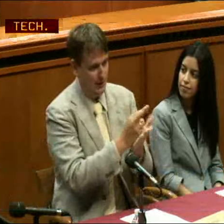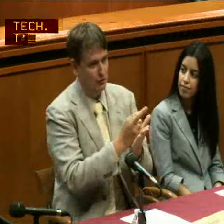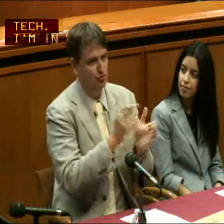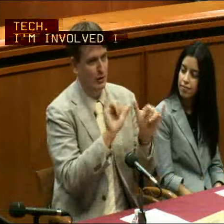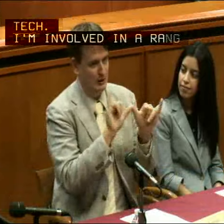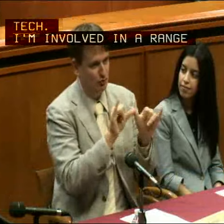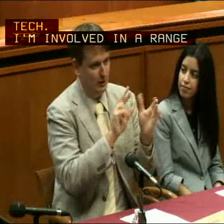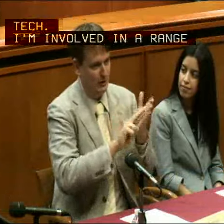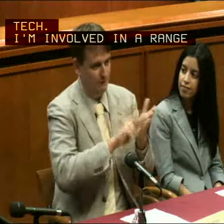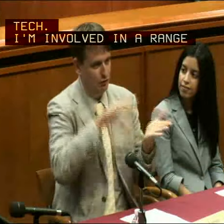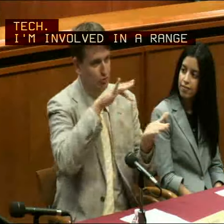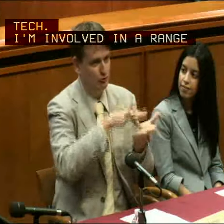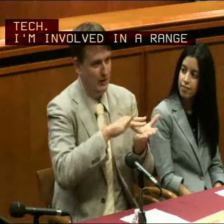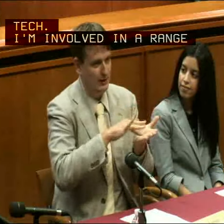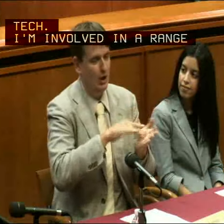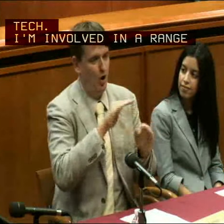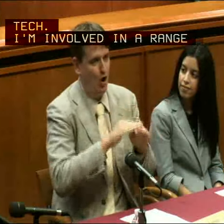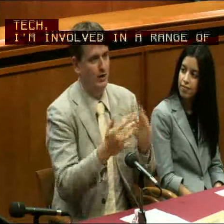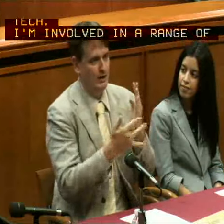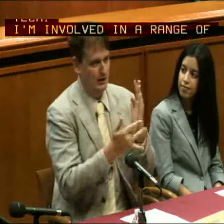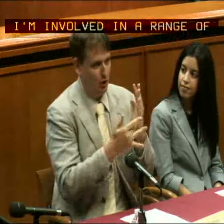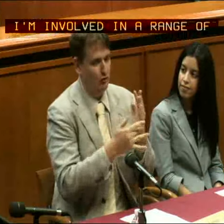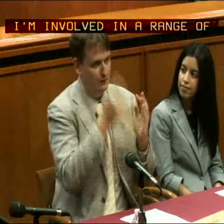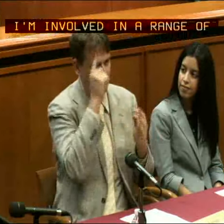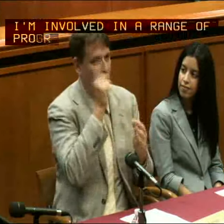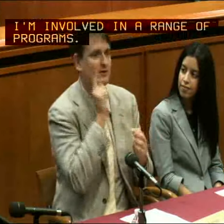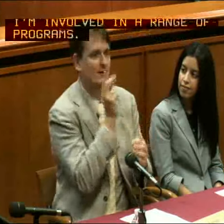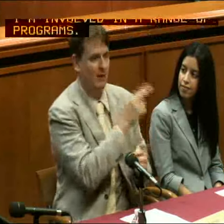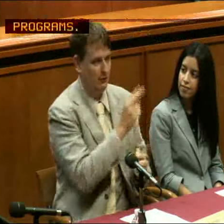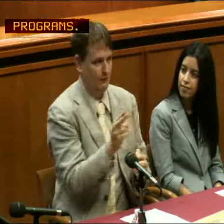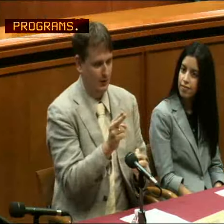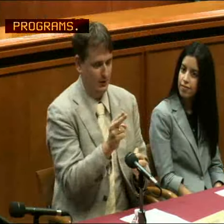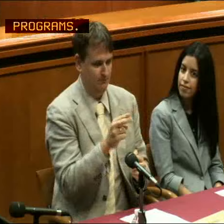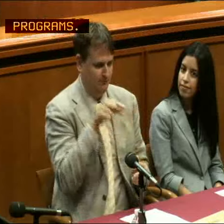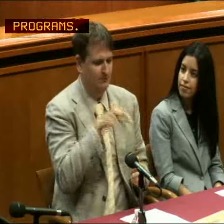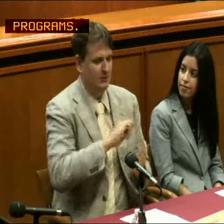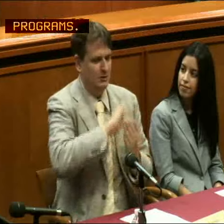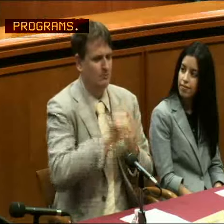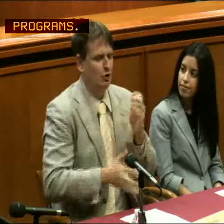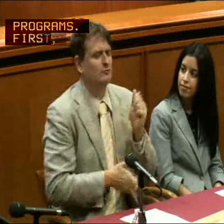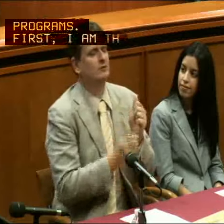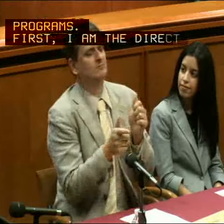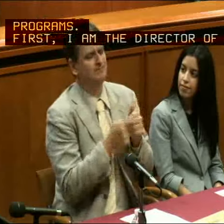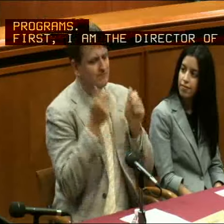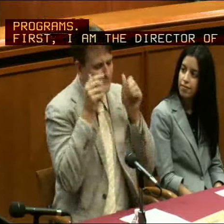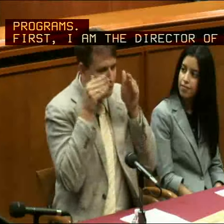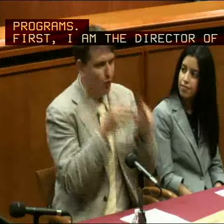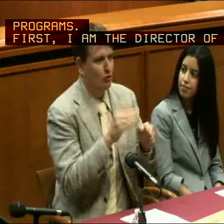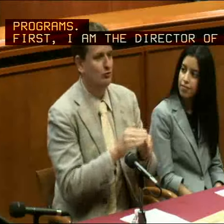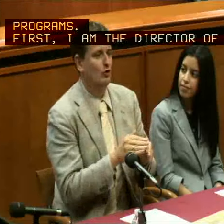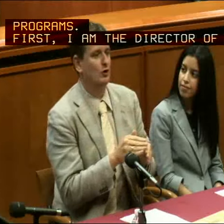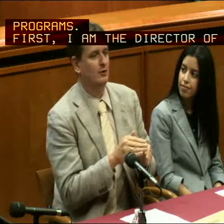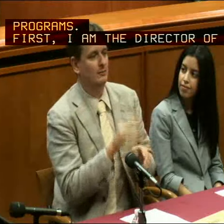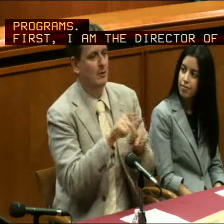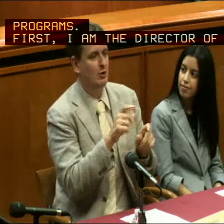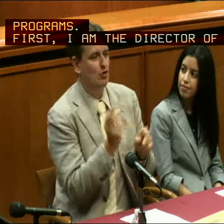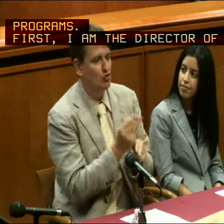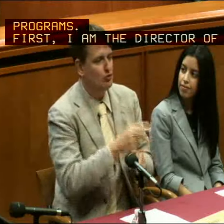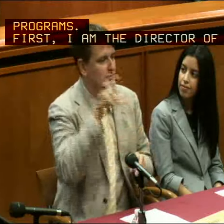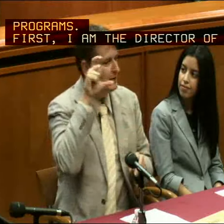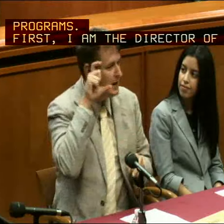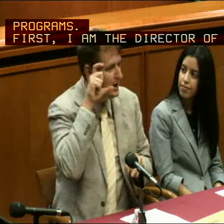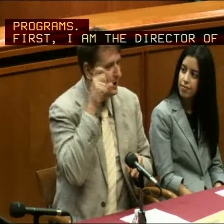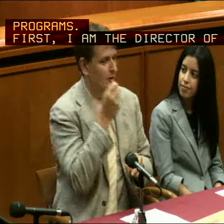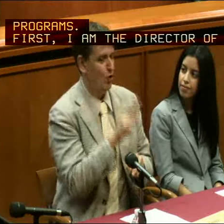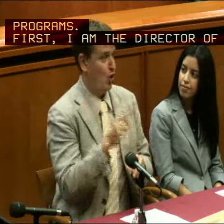First, I am the director of the Rehabilitation Engineering Research Center on Technology for the Deaf and Hard of Hearing, which primarily conducts